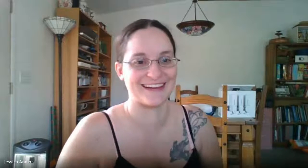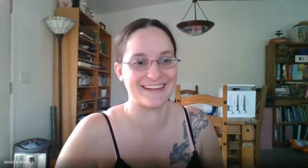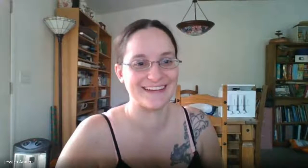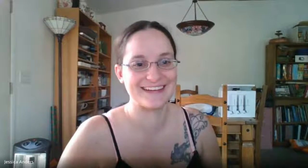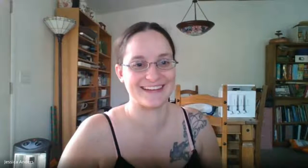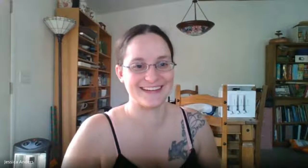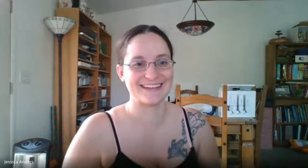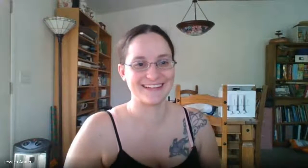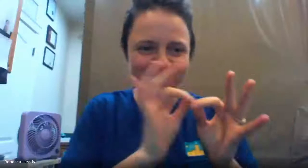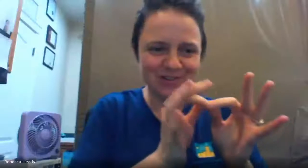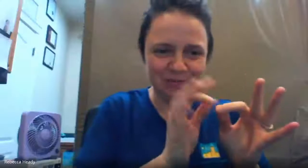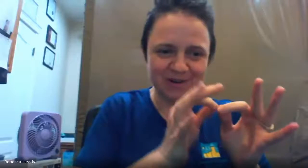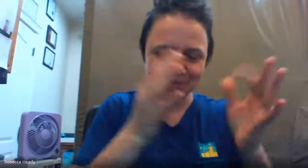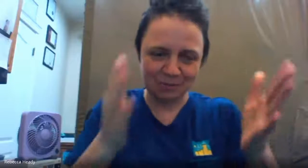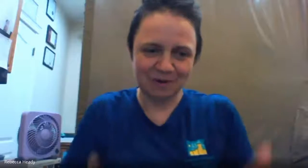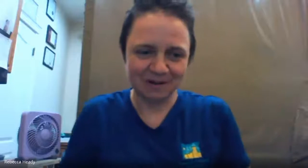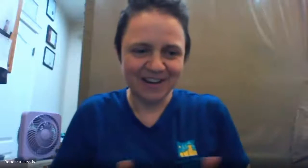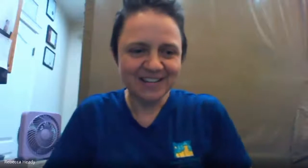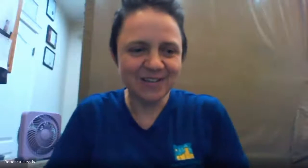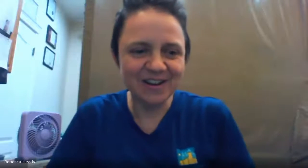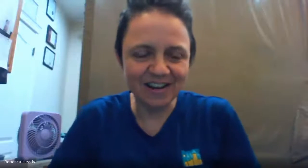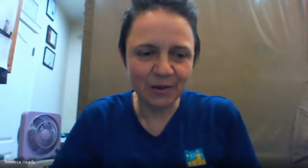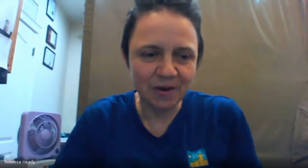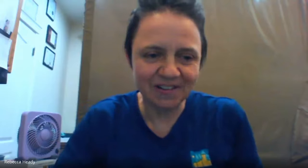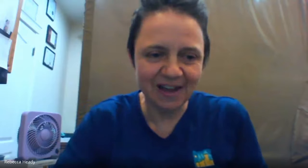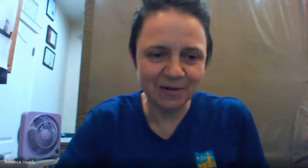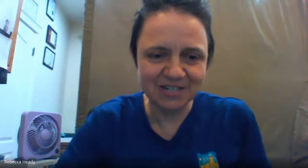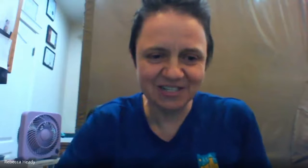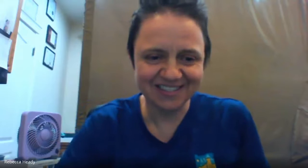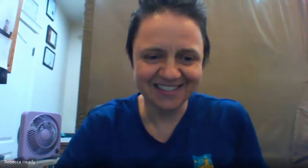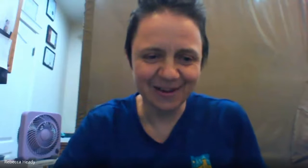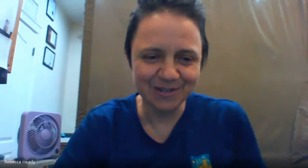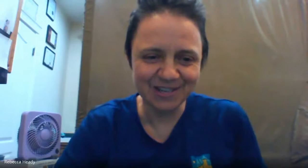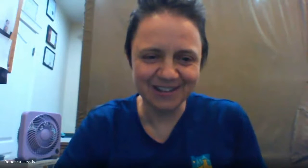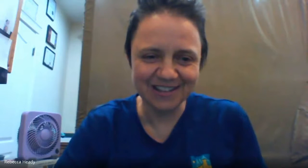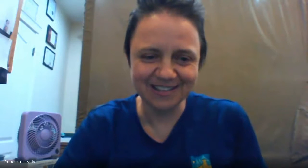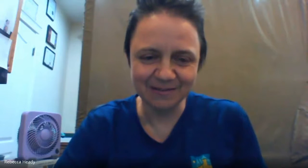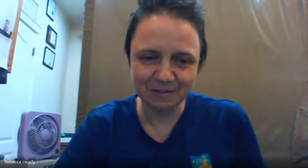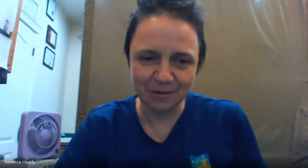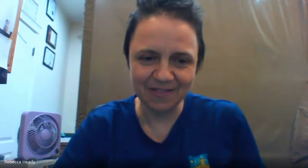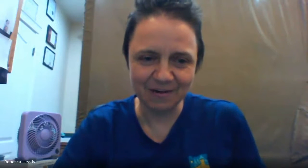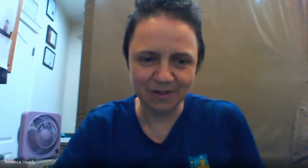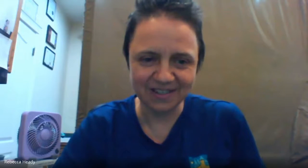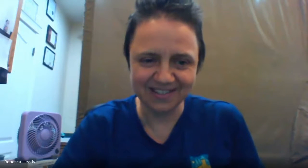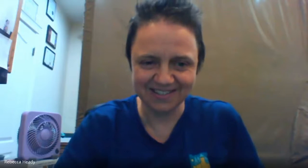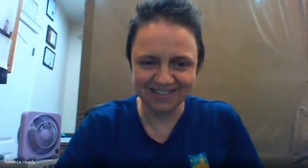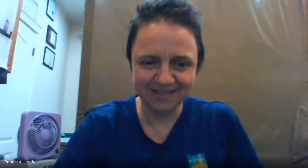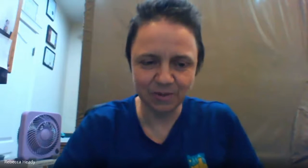and then teacher, interpreter. So there you get a little bit of language lesson thrown in there, plus a